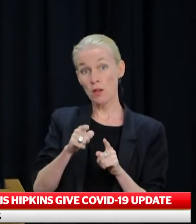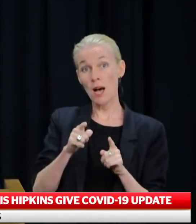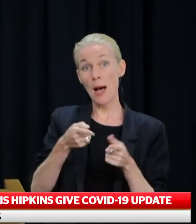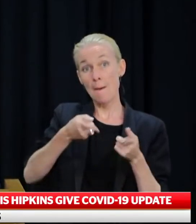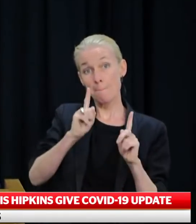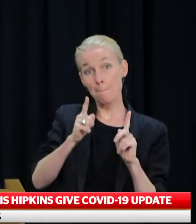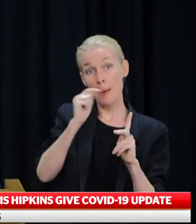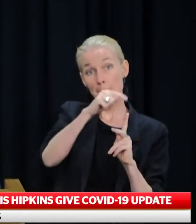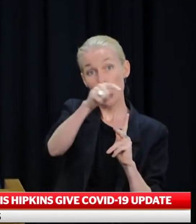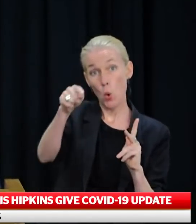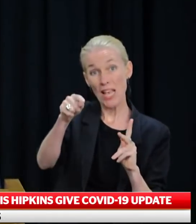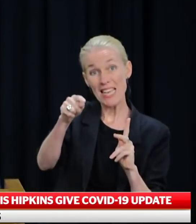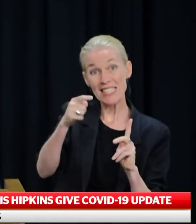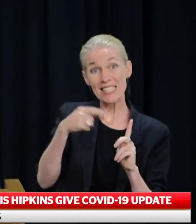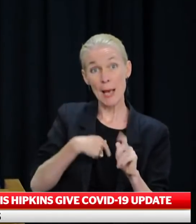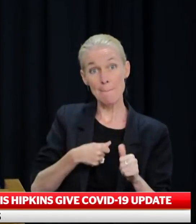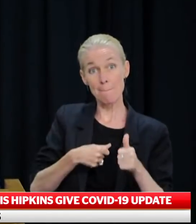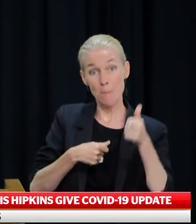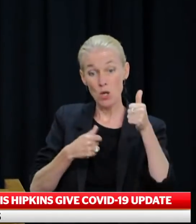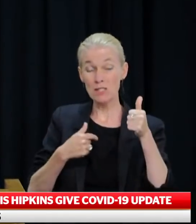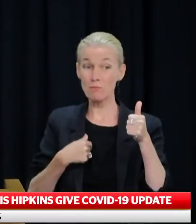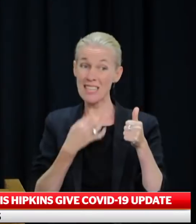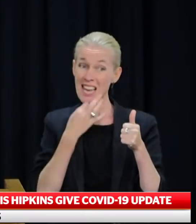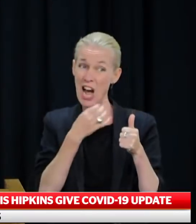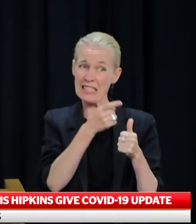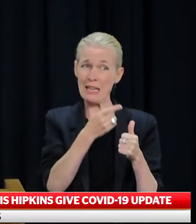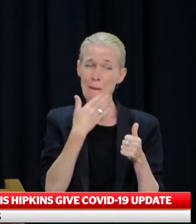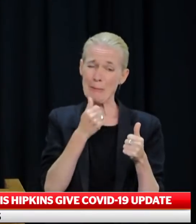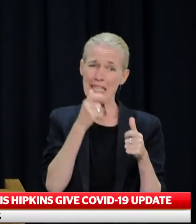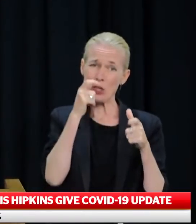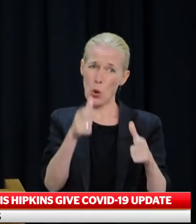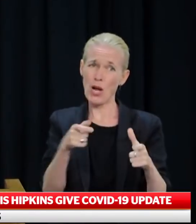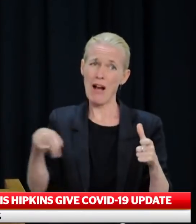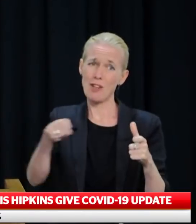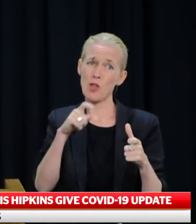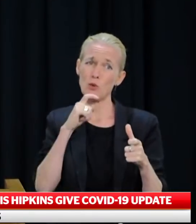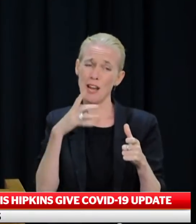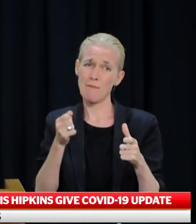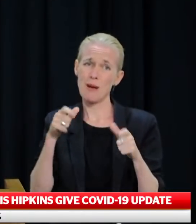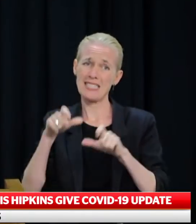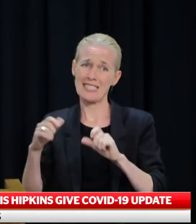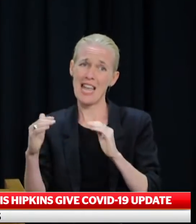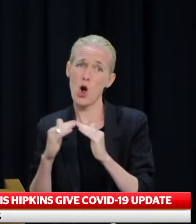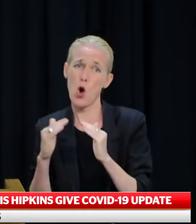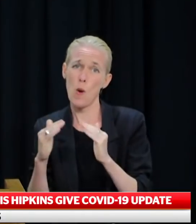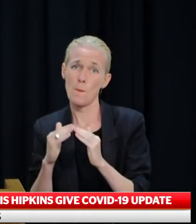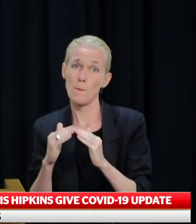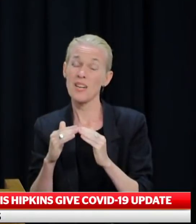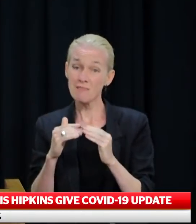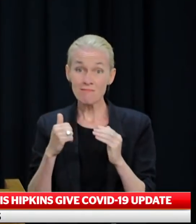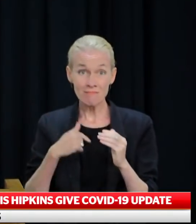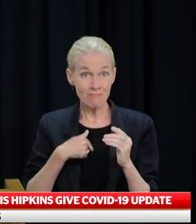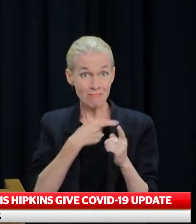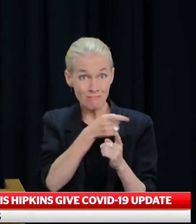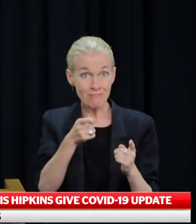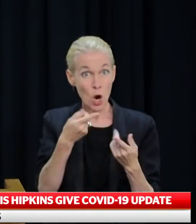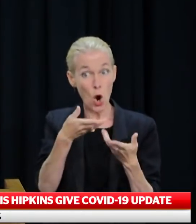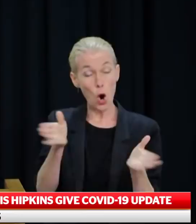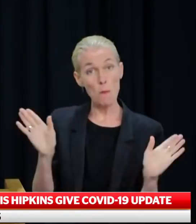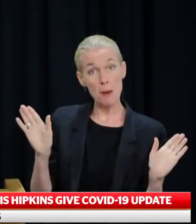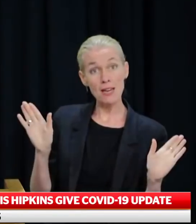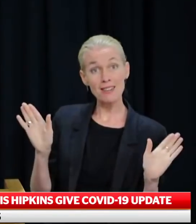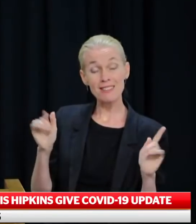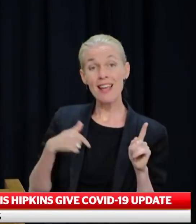community, I found the business community very receptive to that. They would rather be supporting smaller groups of people to stay at home than experiencing